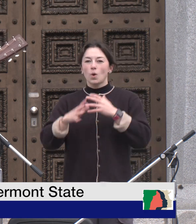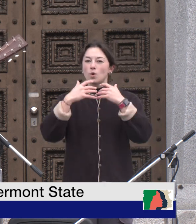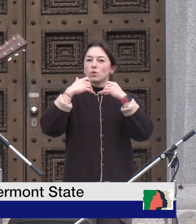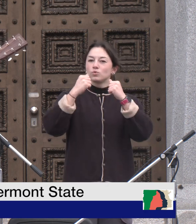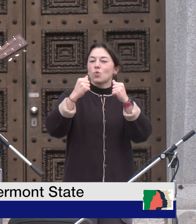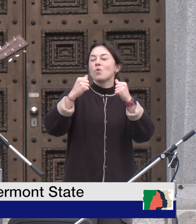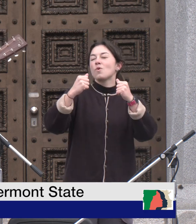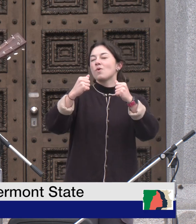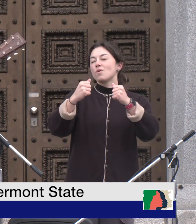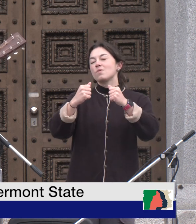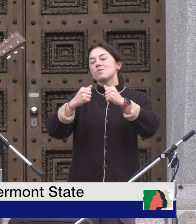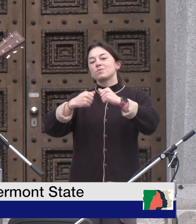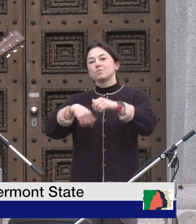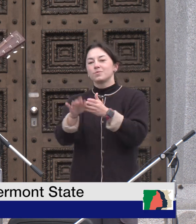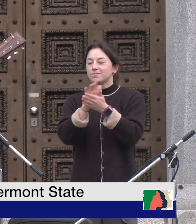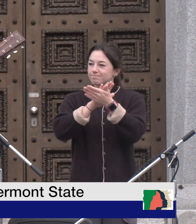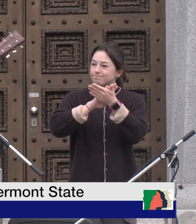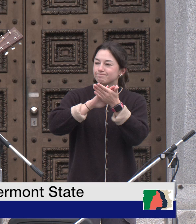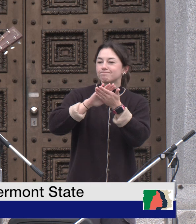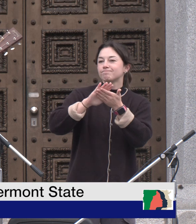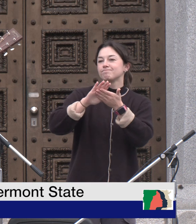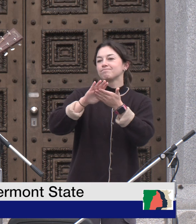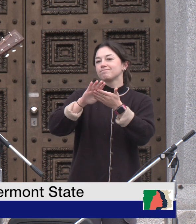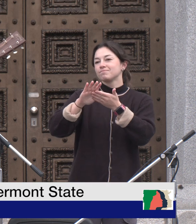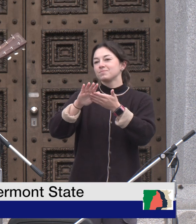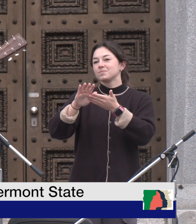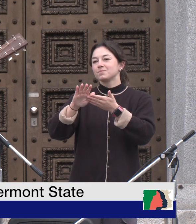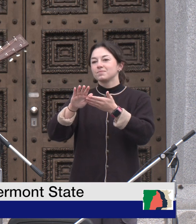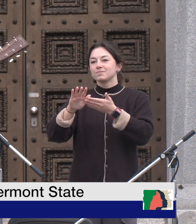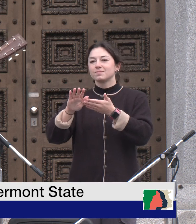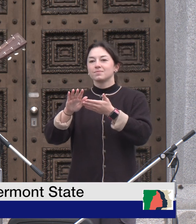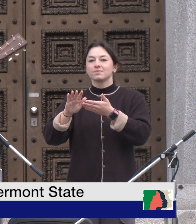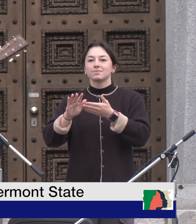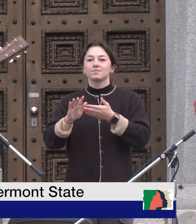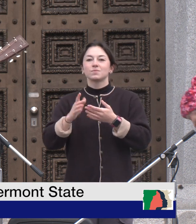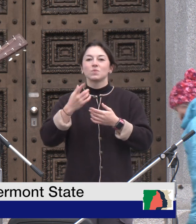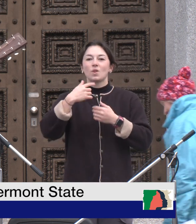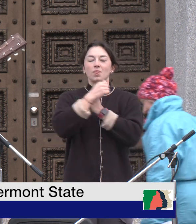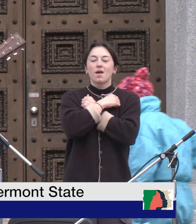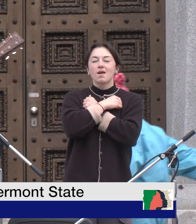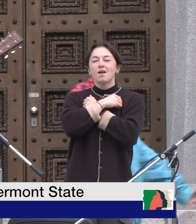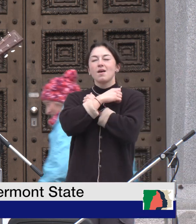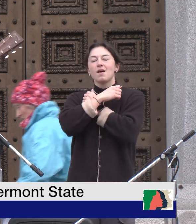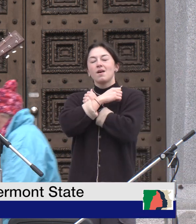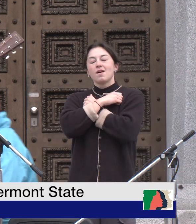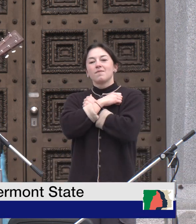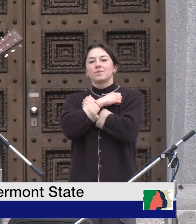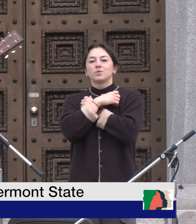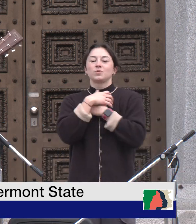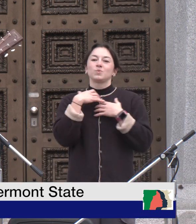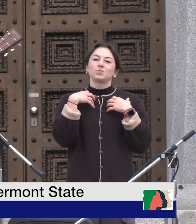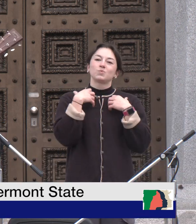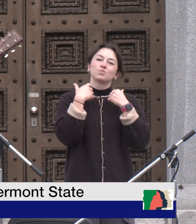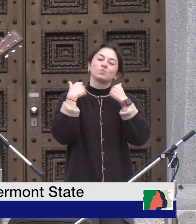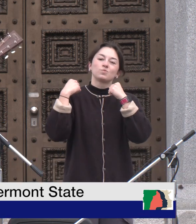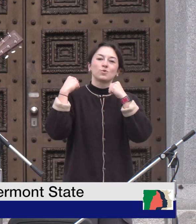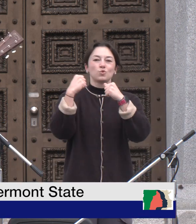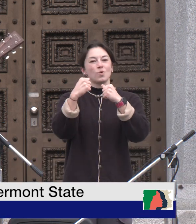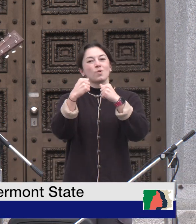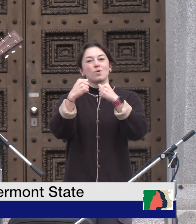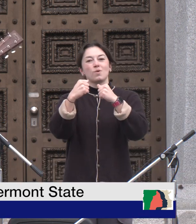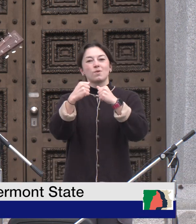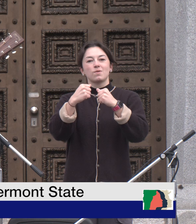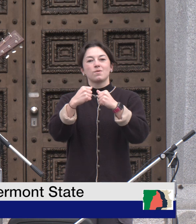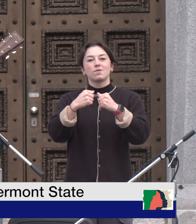are stronger than that. We are kinder than that. Love is stronger